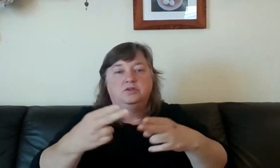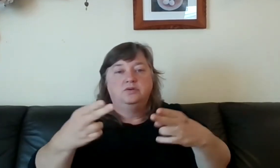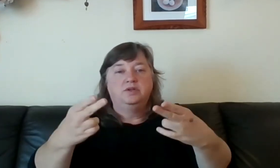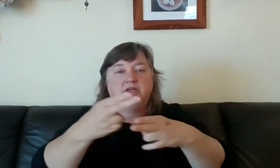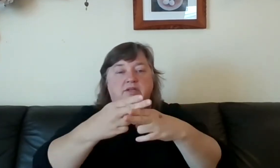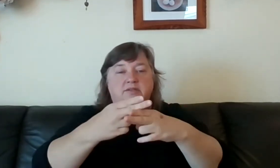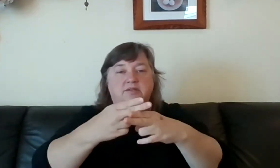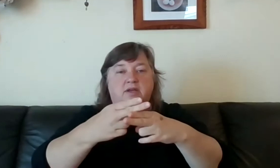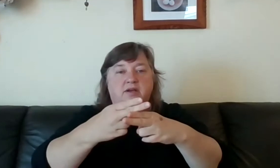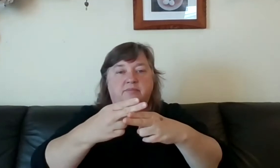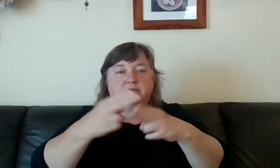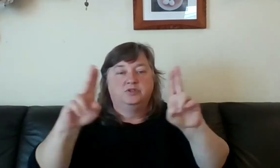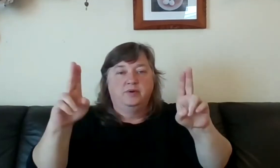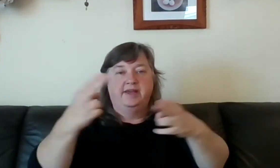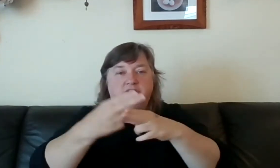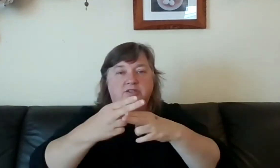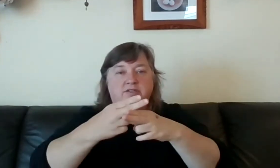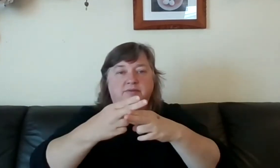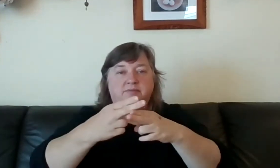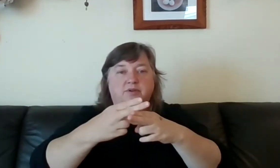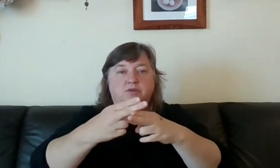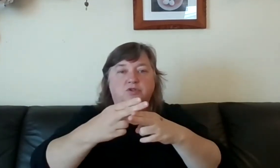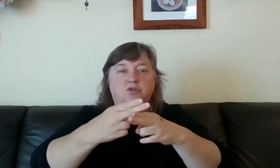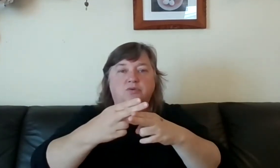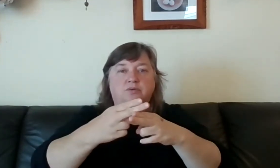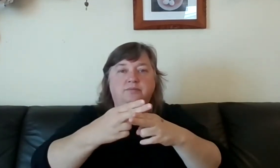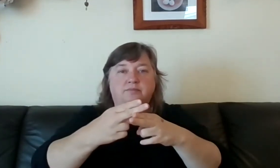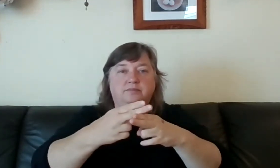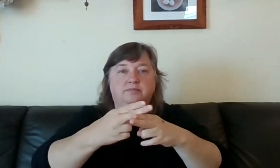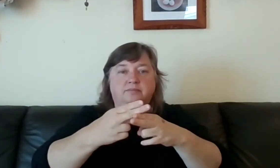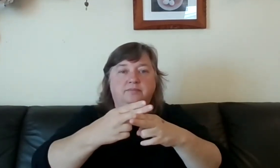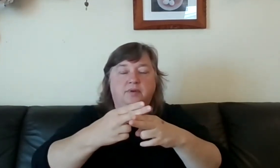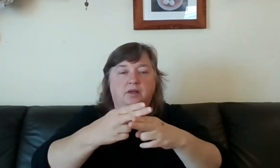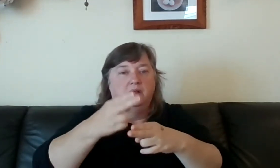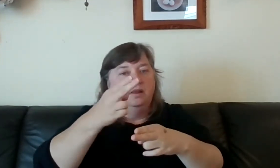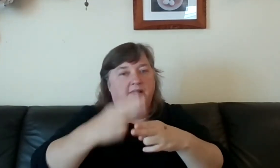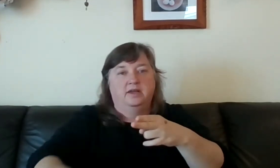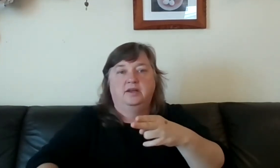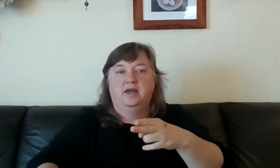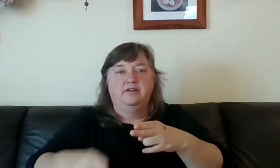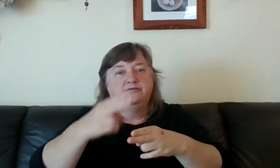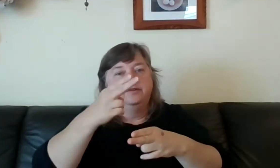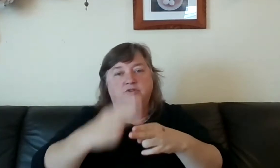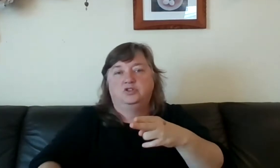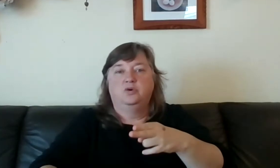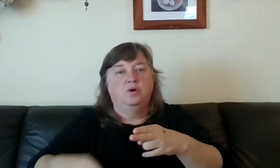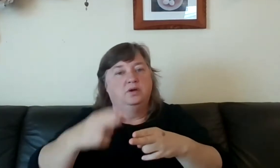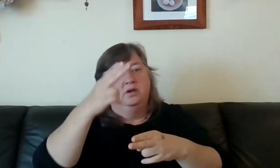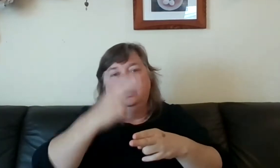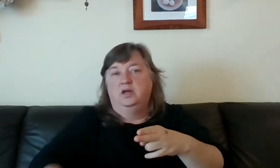Soon is two H's. Soon, like knife, short,